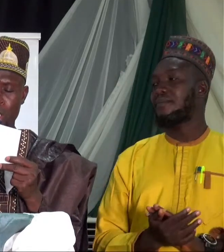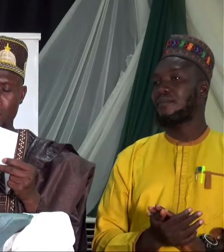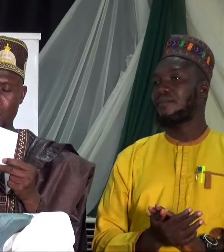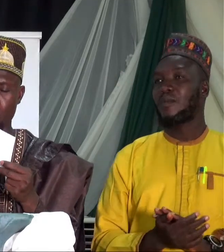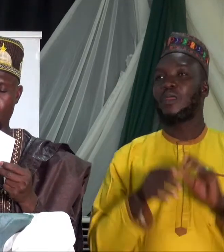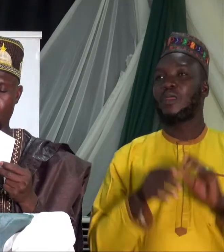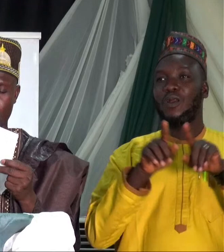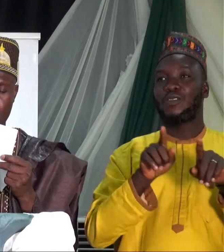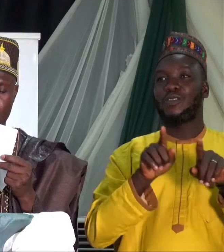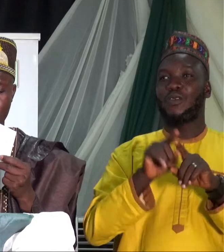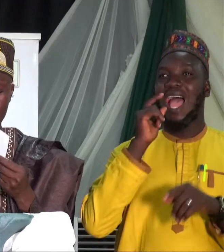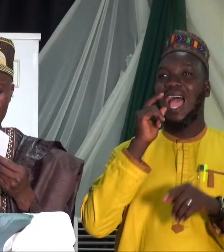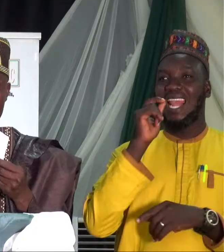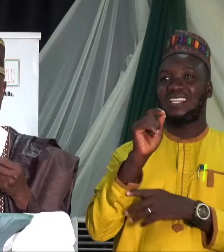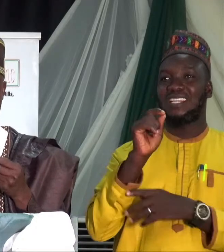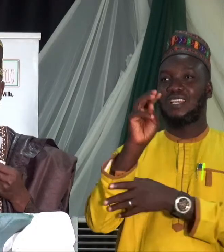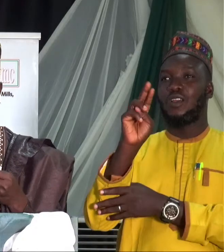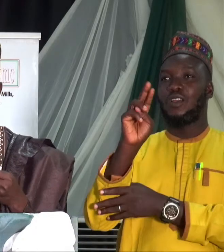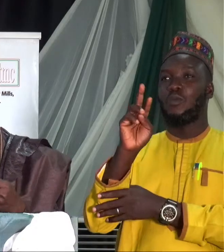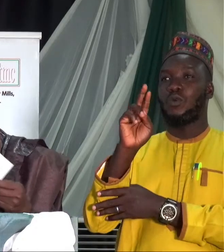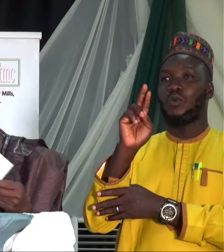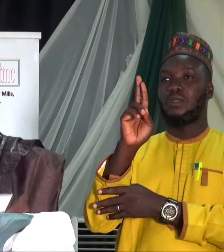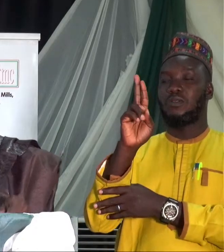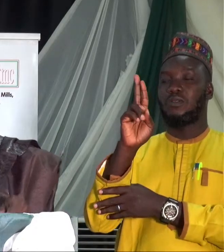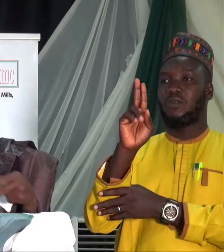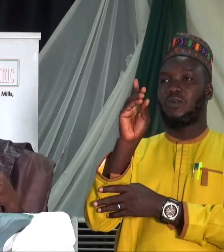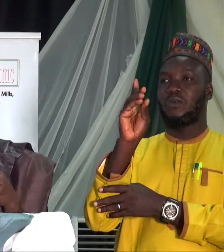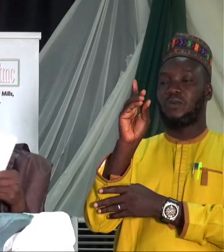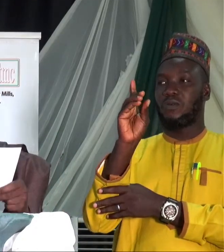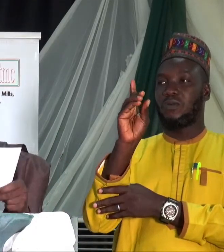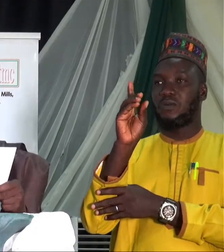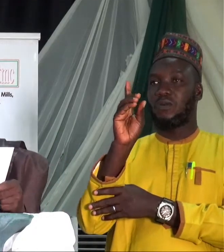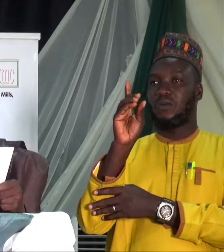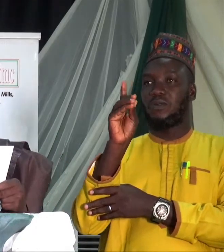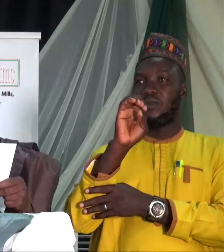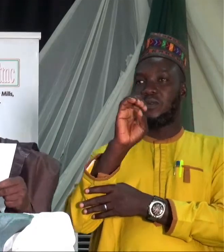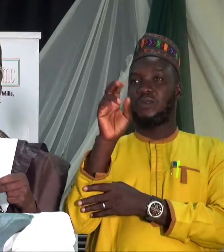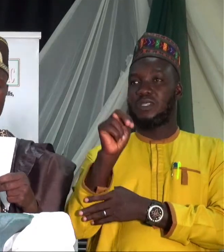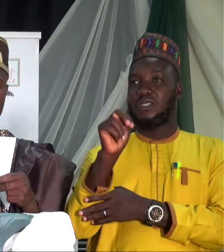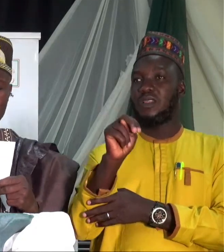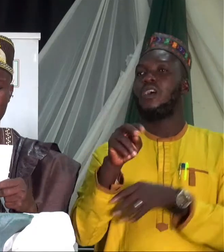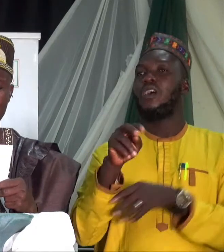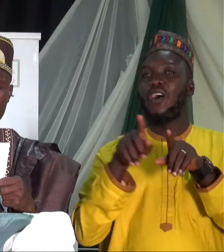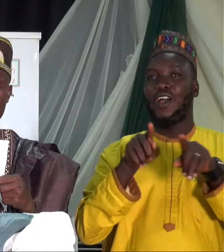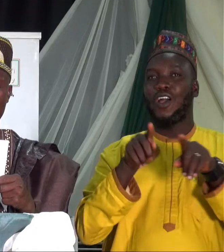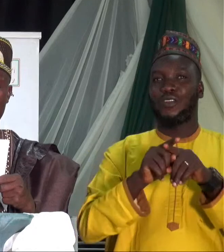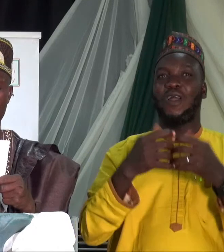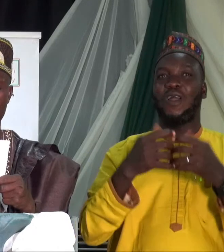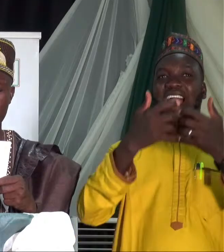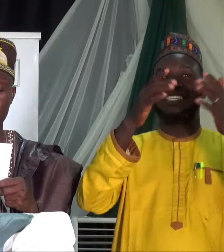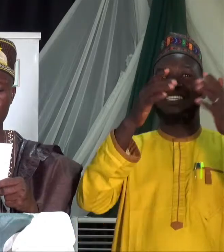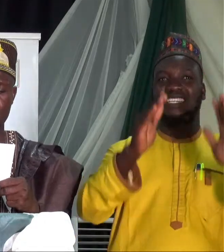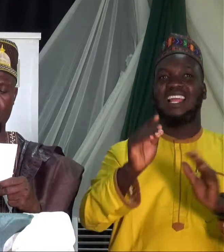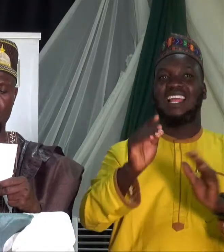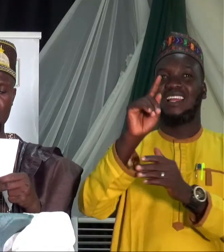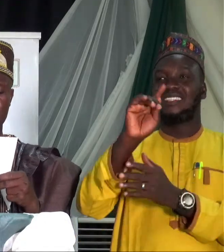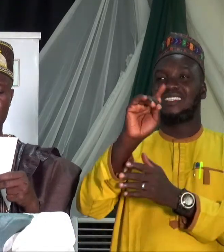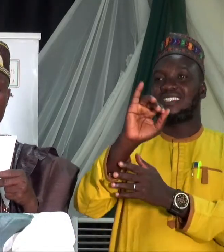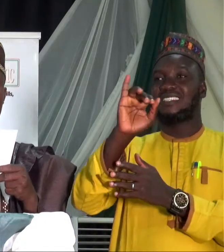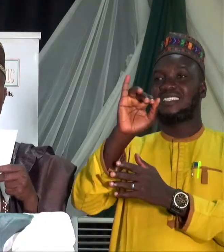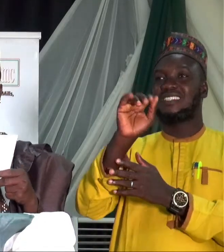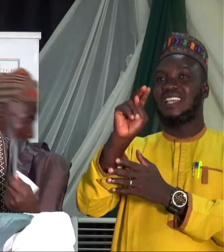Muniruddin Okeoyo jazakumullah khairan for being there for us. Engineer Tijani Oluwafemi